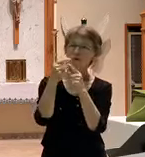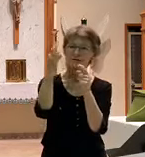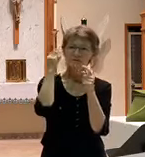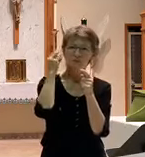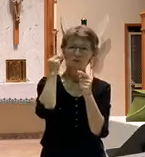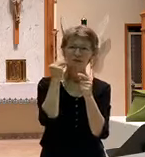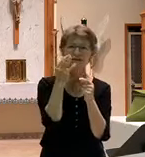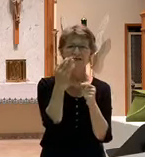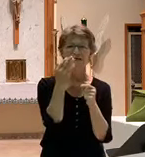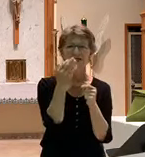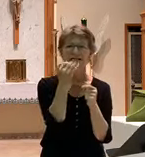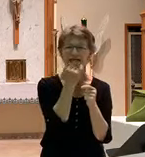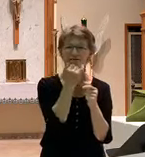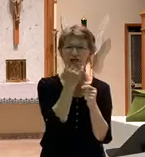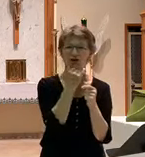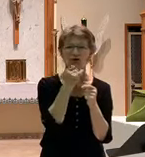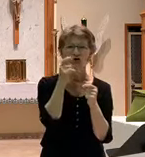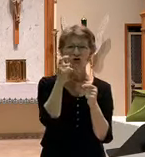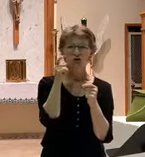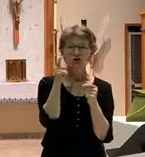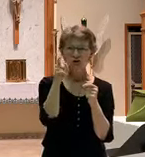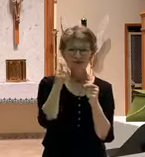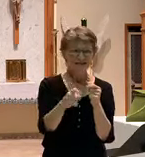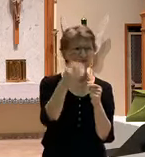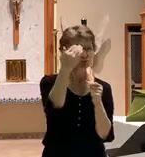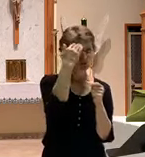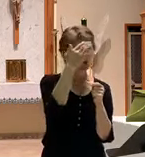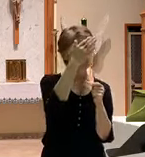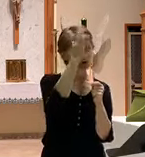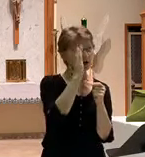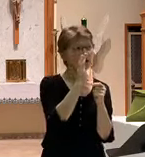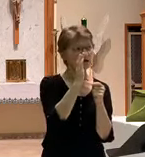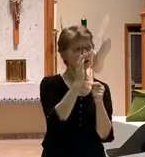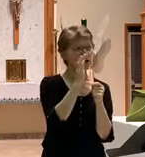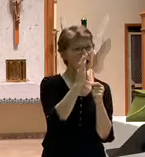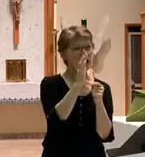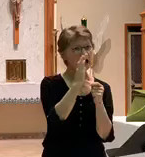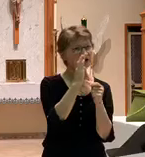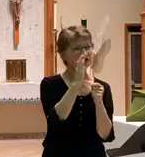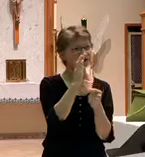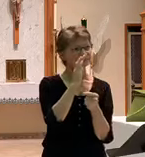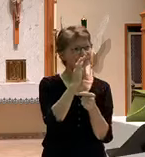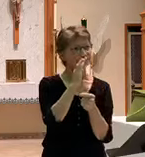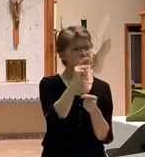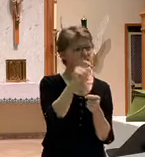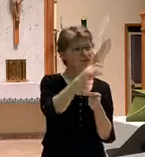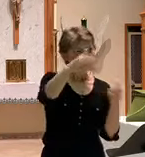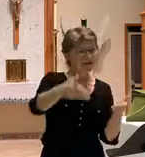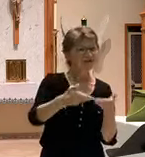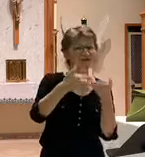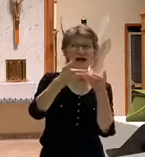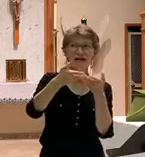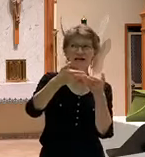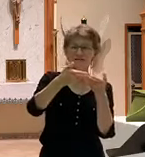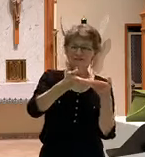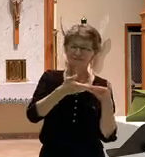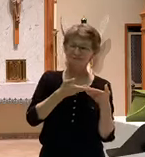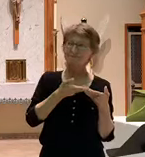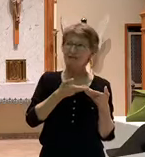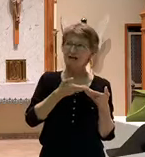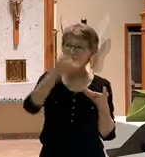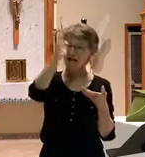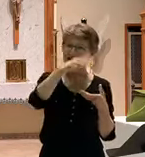evil. We need to know God. And we need to invite him into our hearts